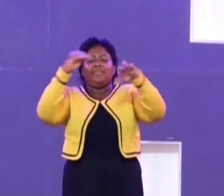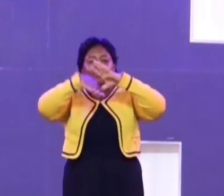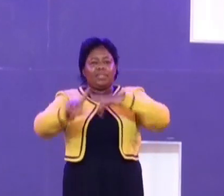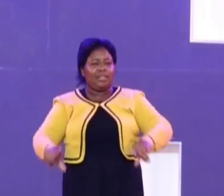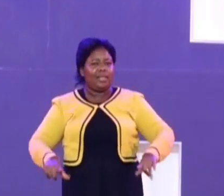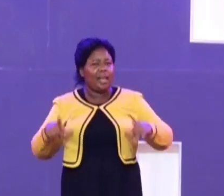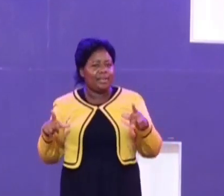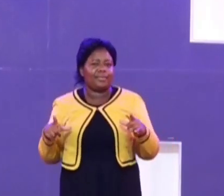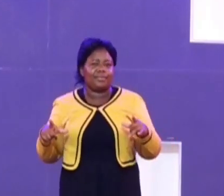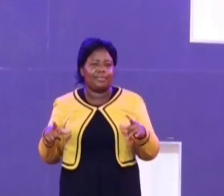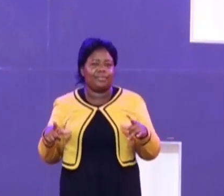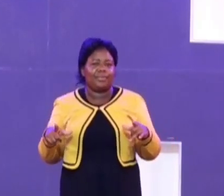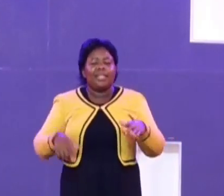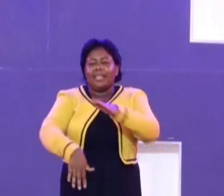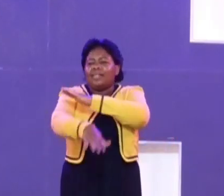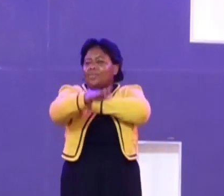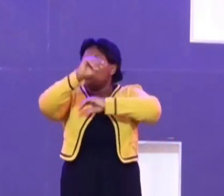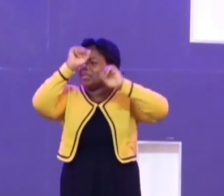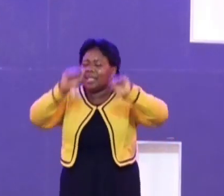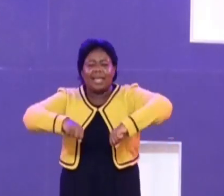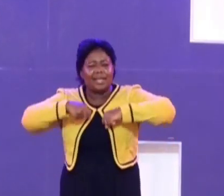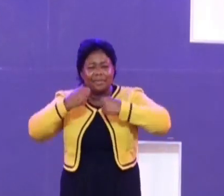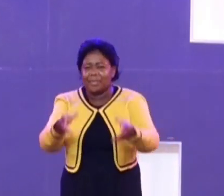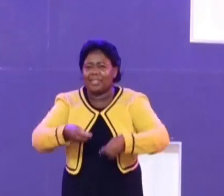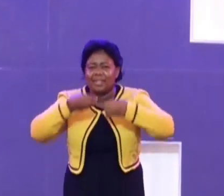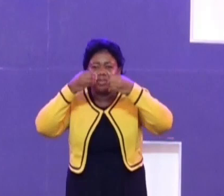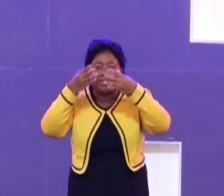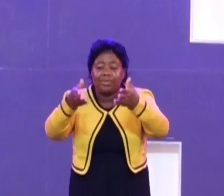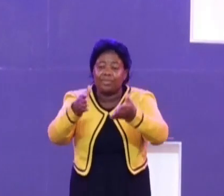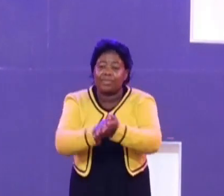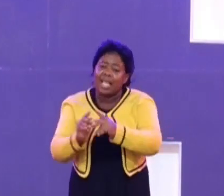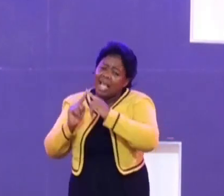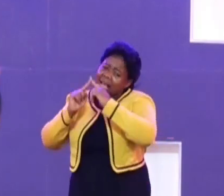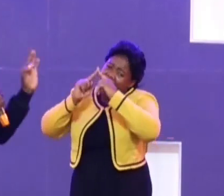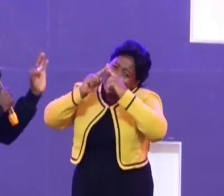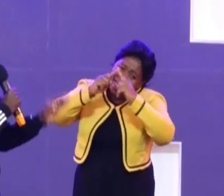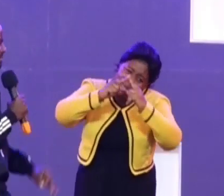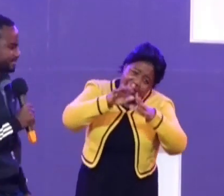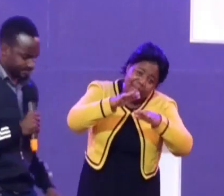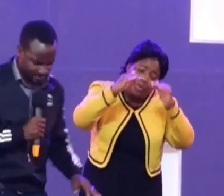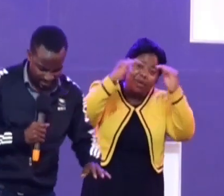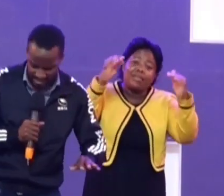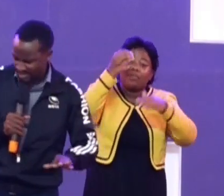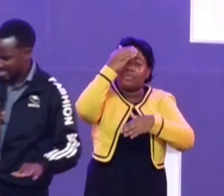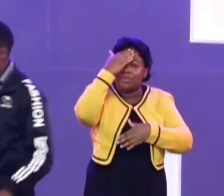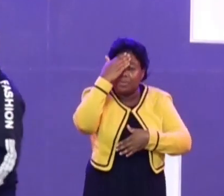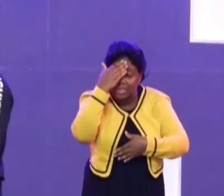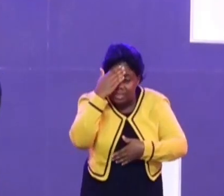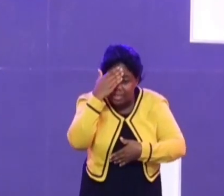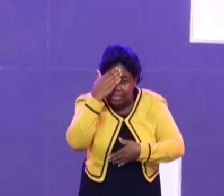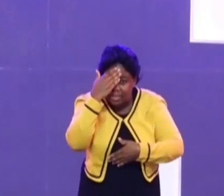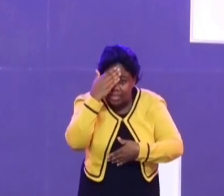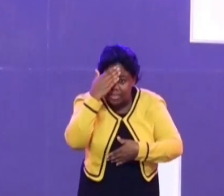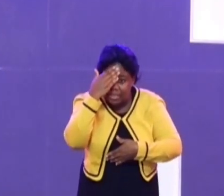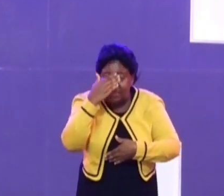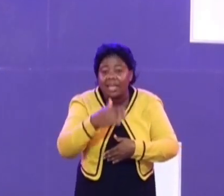Waliwa madala mu bulamu. That God cannot give you. Katonda gata sobola kuwa. Until your level of humility. Pakange dala lyo wetowaze. Has